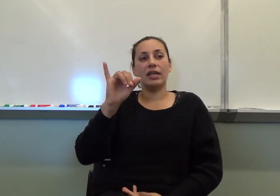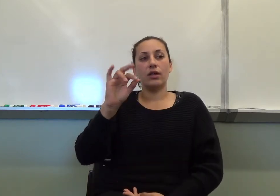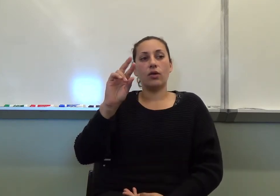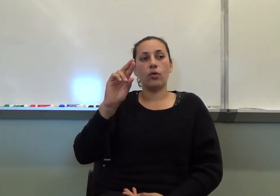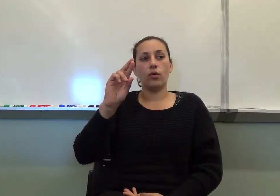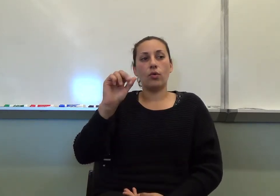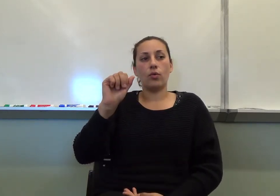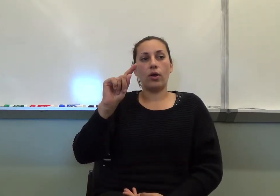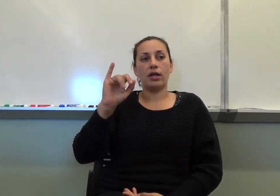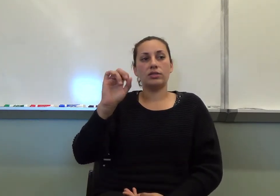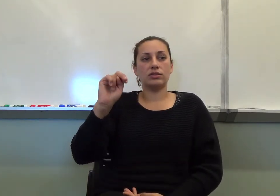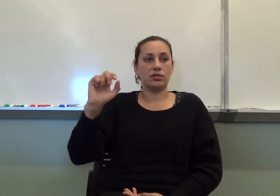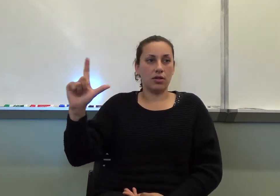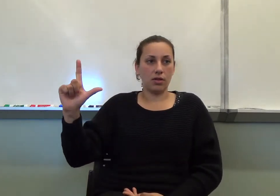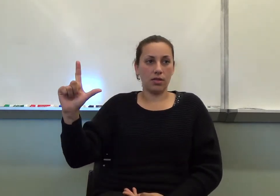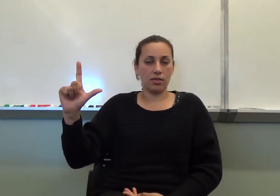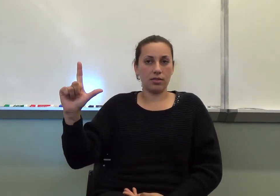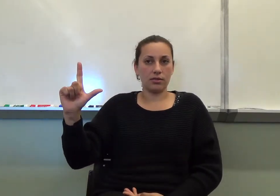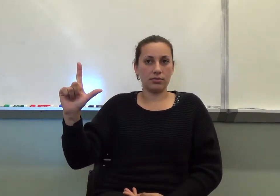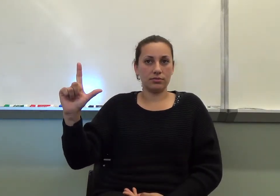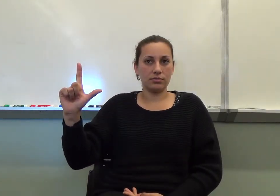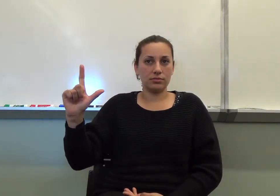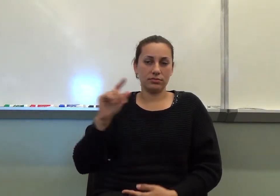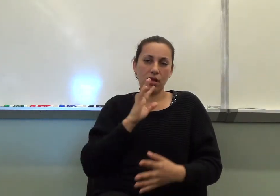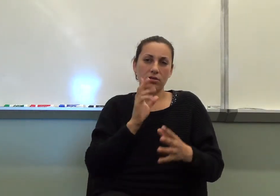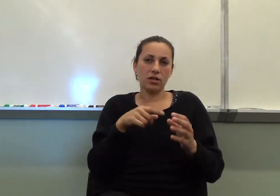For example, let's talk about squares and square roots.